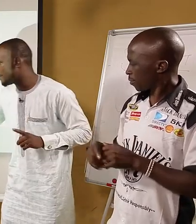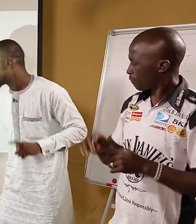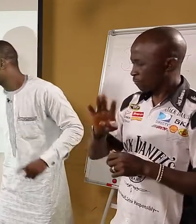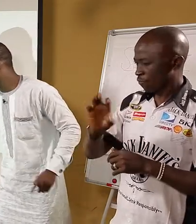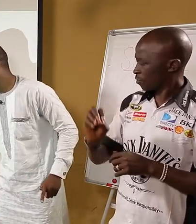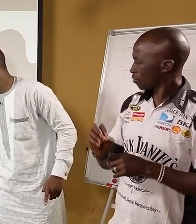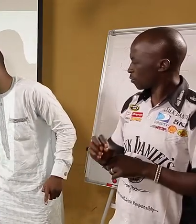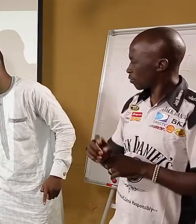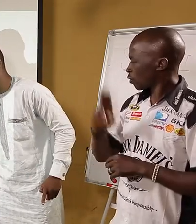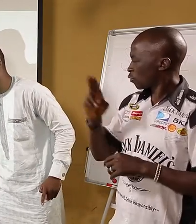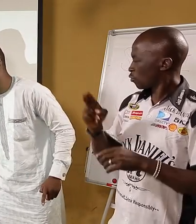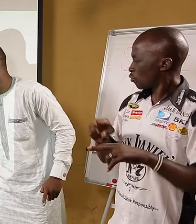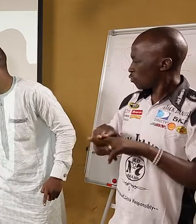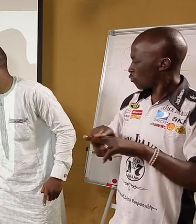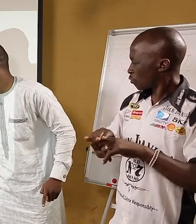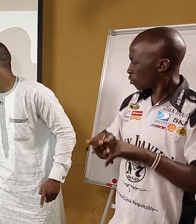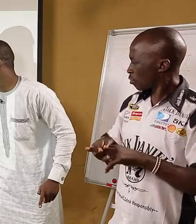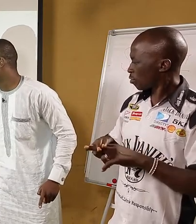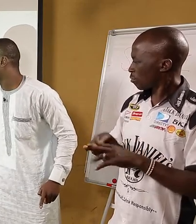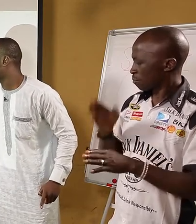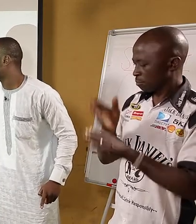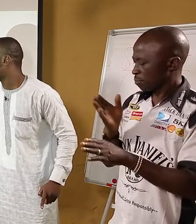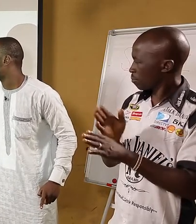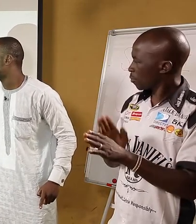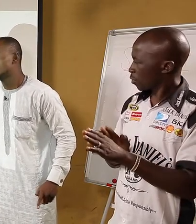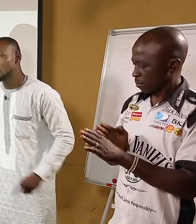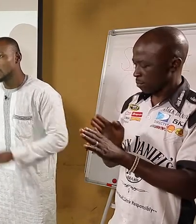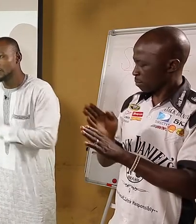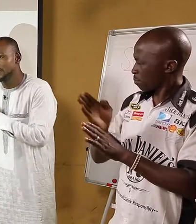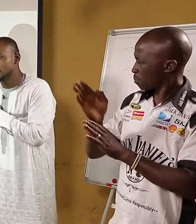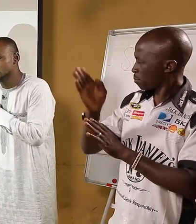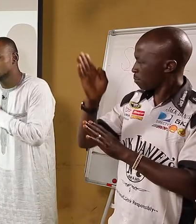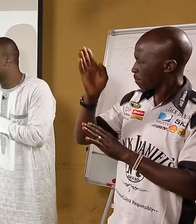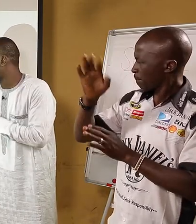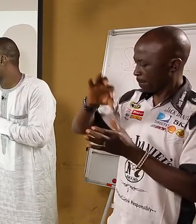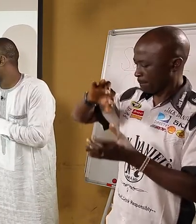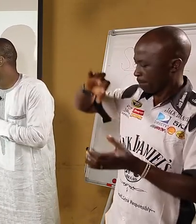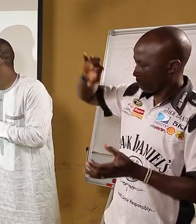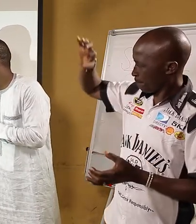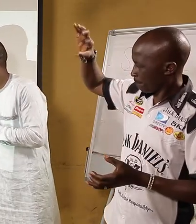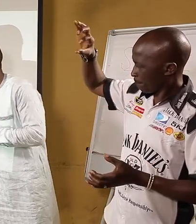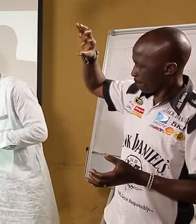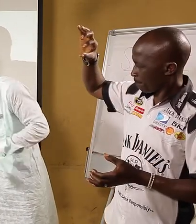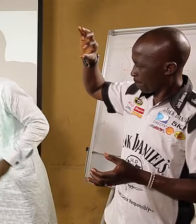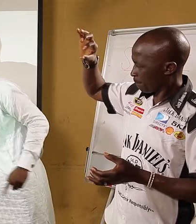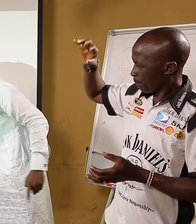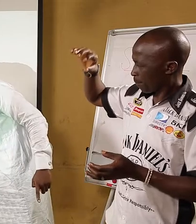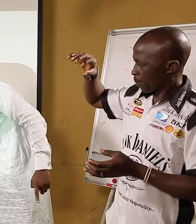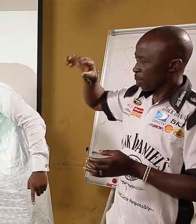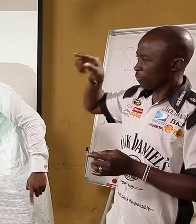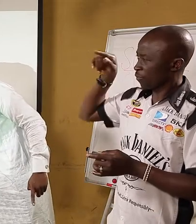your ruler, trace 40 degrees Celsius, take it to the curve of the salt, and then trace it back to